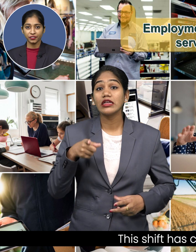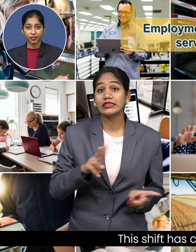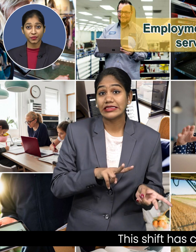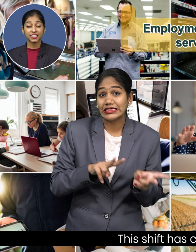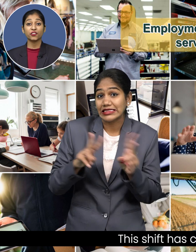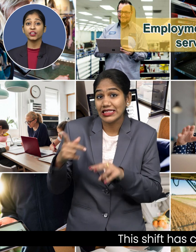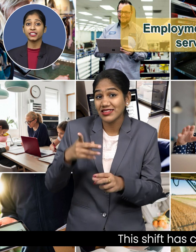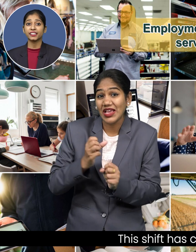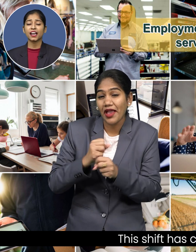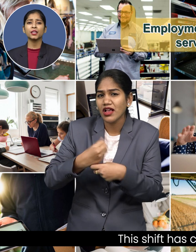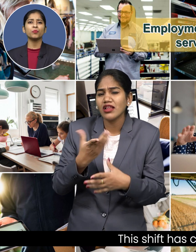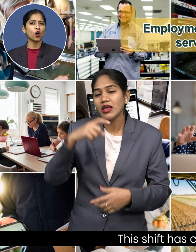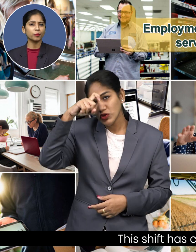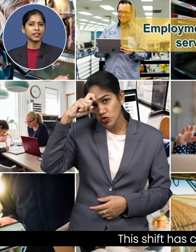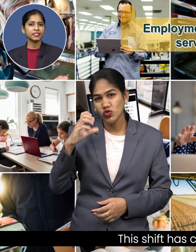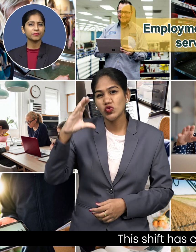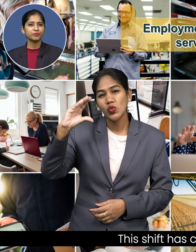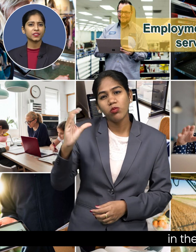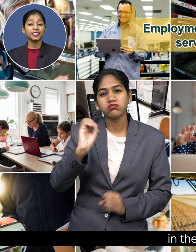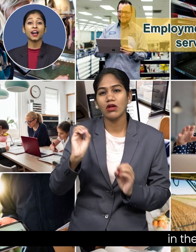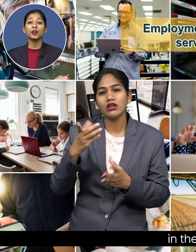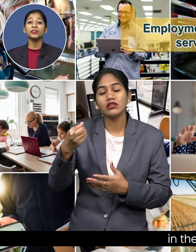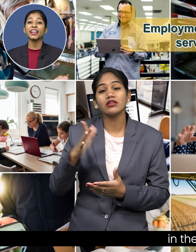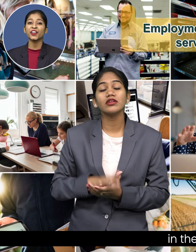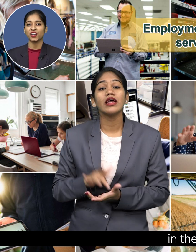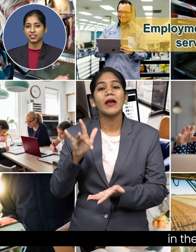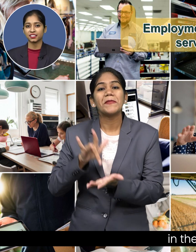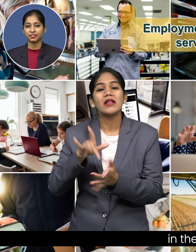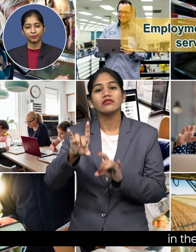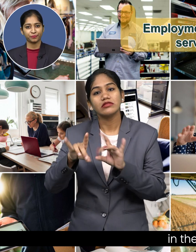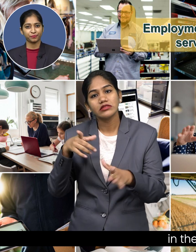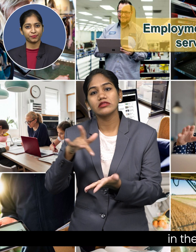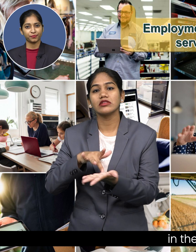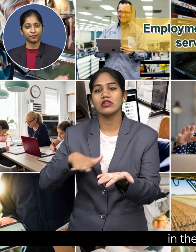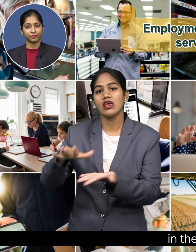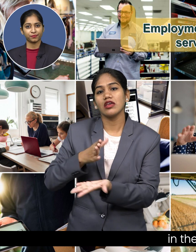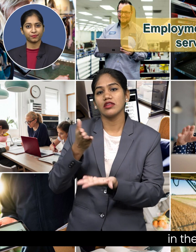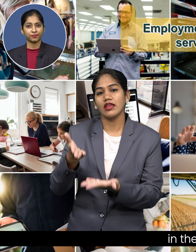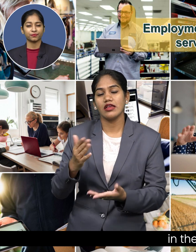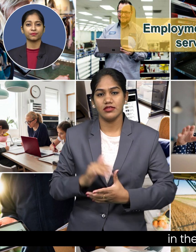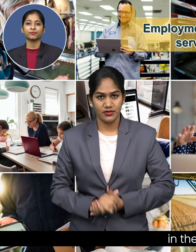This shift has created unemployment in the urban areas.